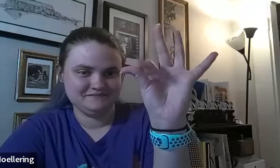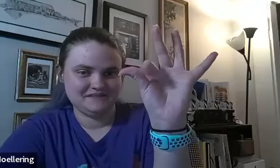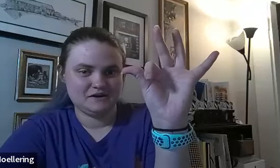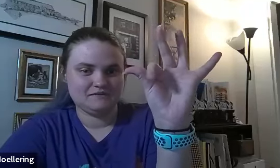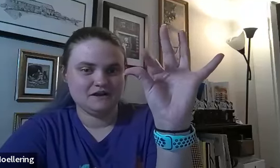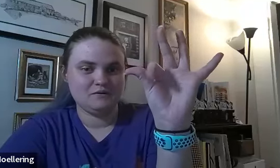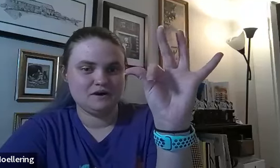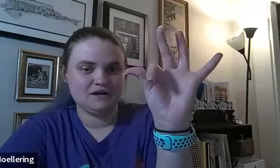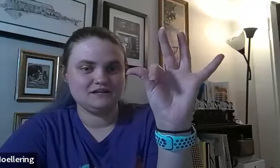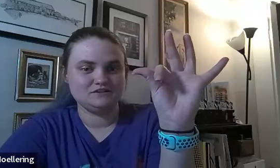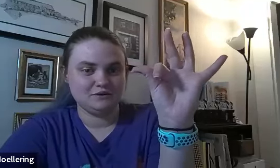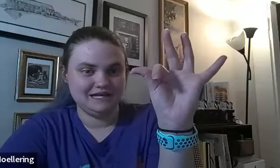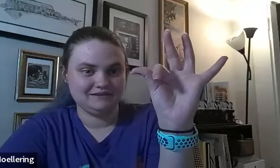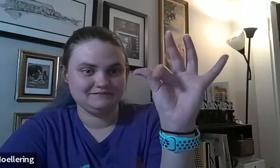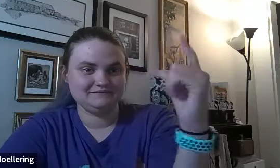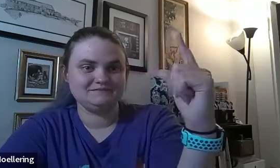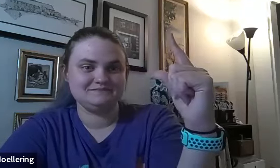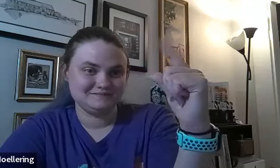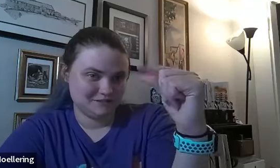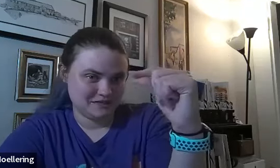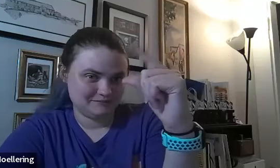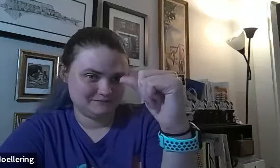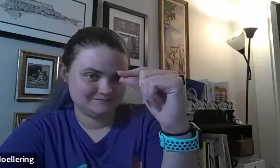And then our final one, 20. 20.